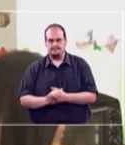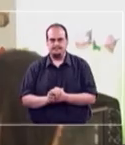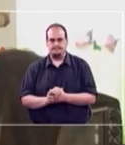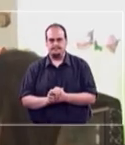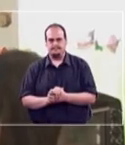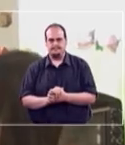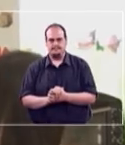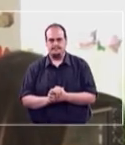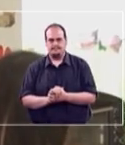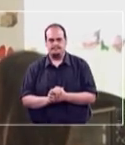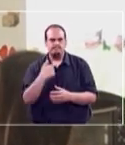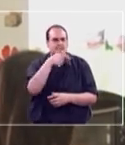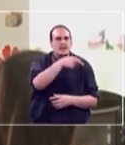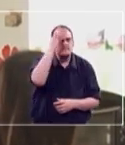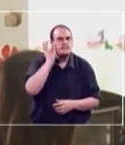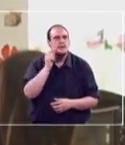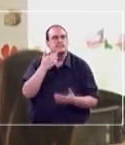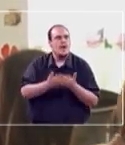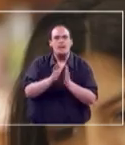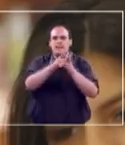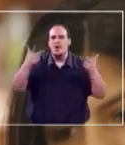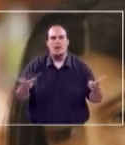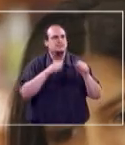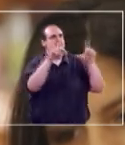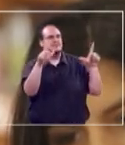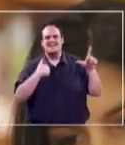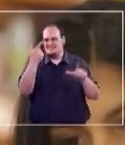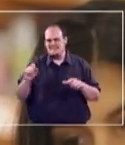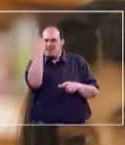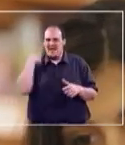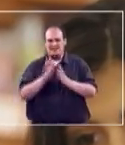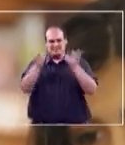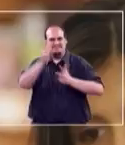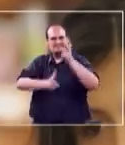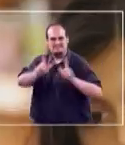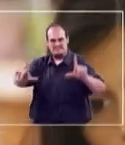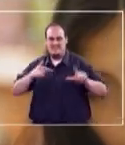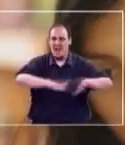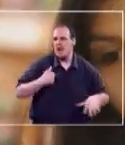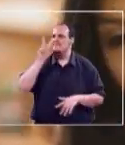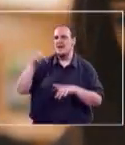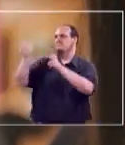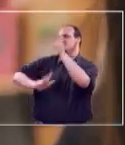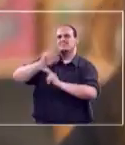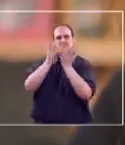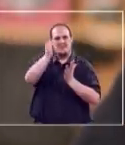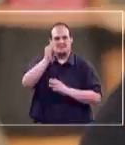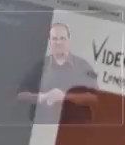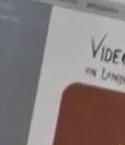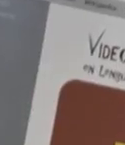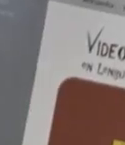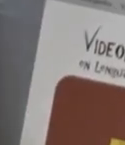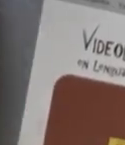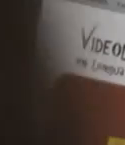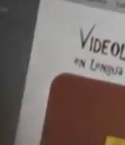few schools in Argentina which adopts a bilingual model. Argentina Sign Language comes first, then Spanish second. It was